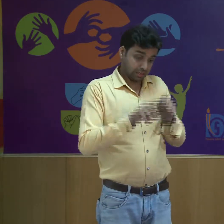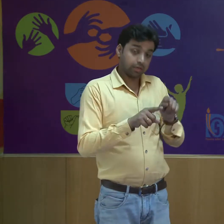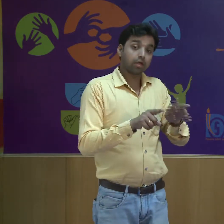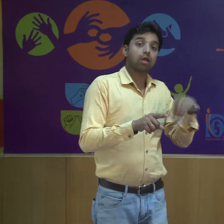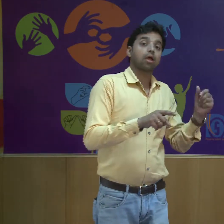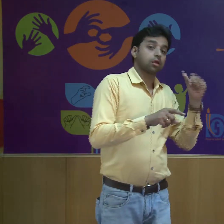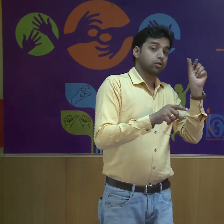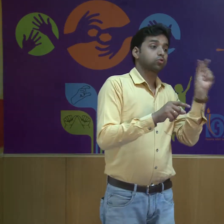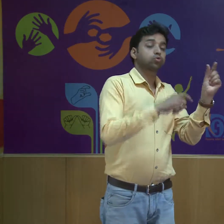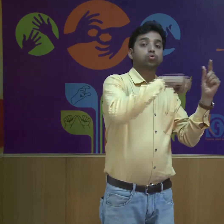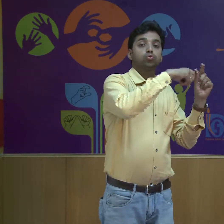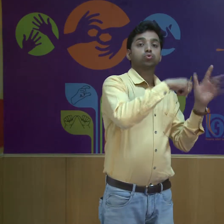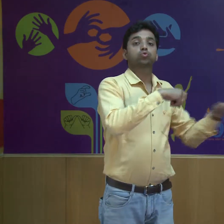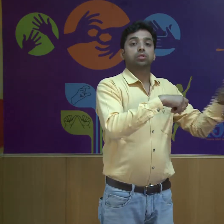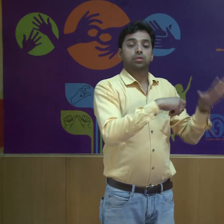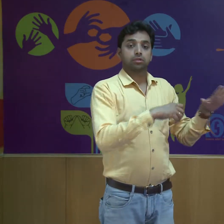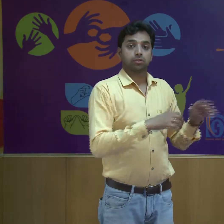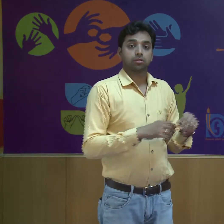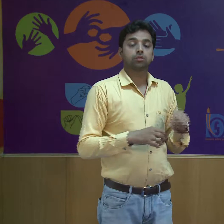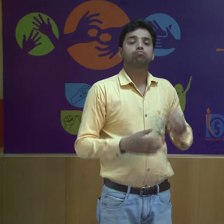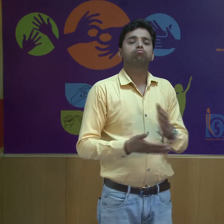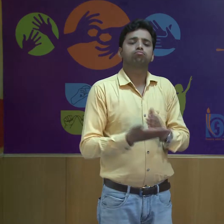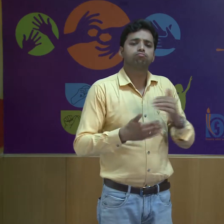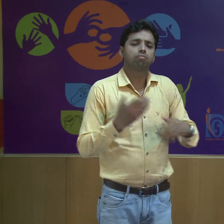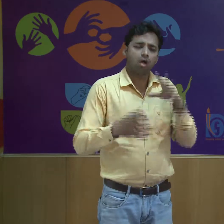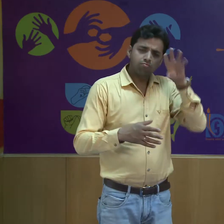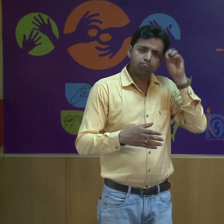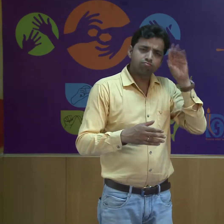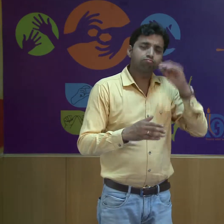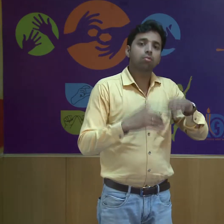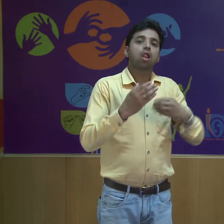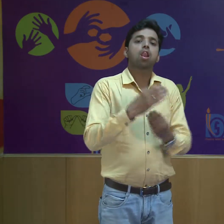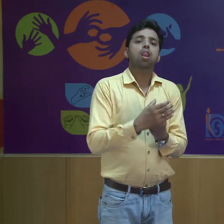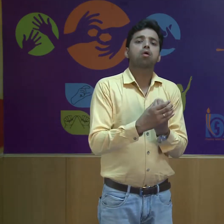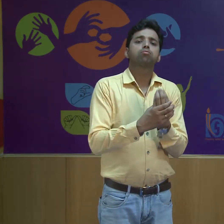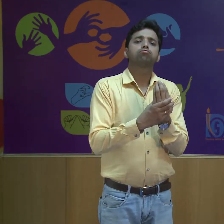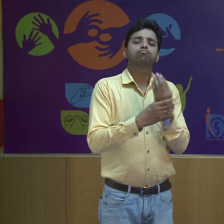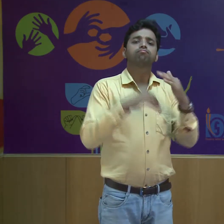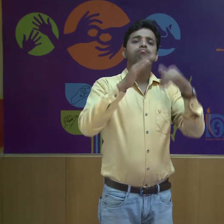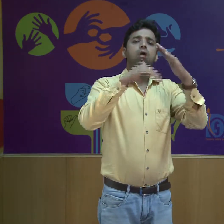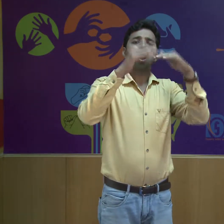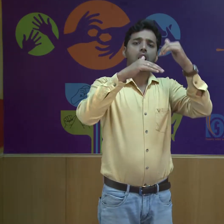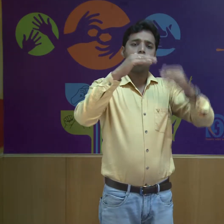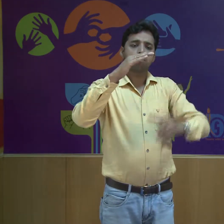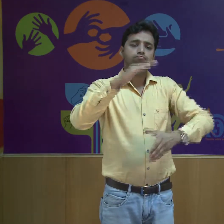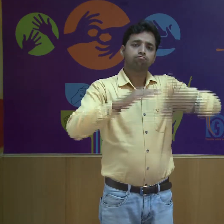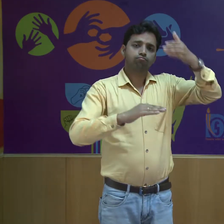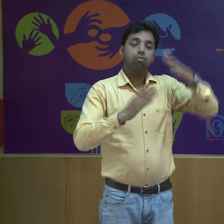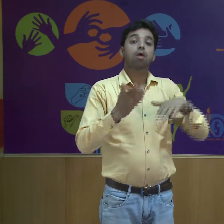In this part, we will learn about the growth and development of the Indian